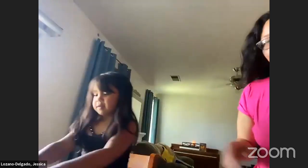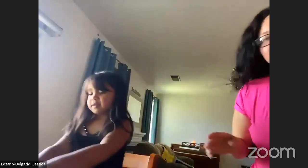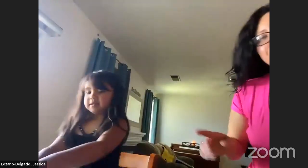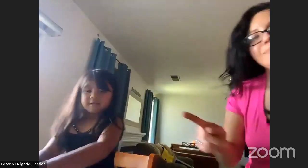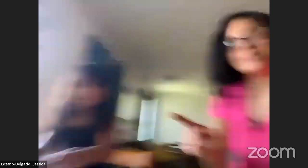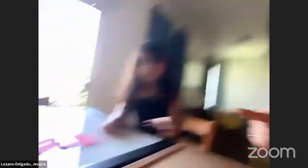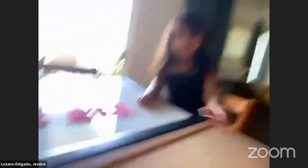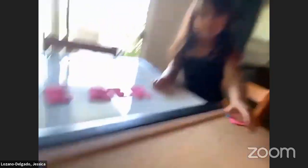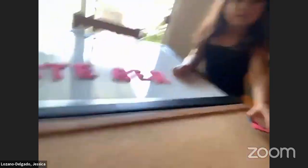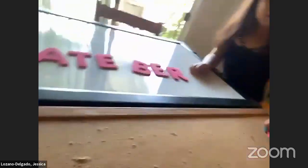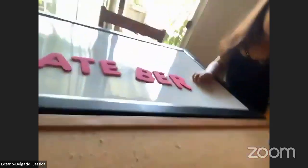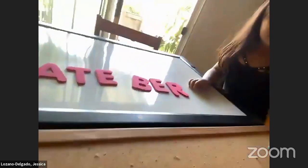Sissy.